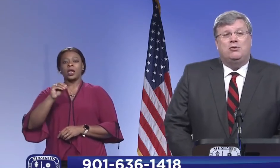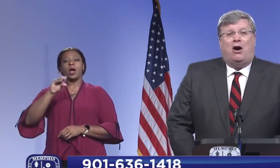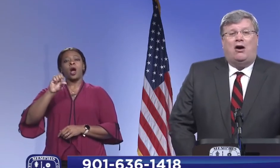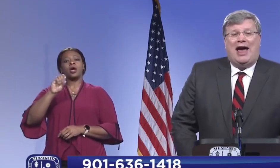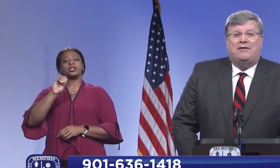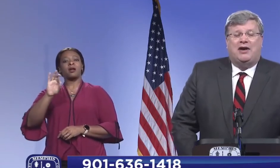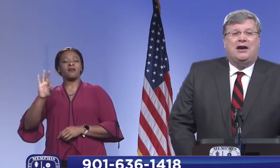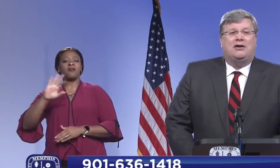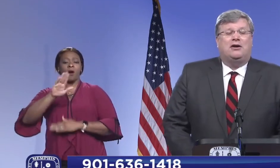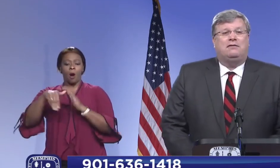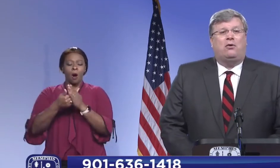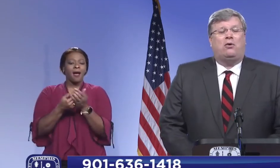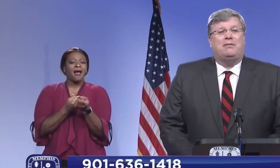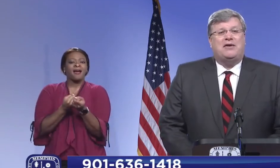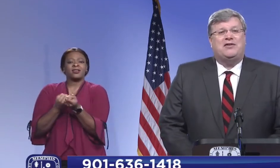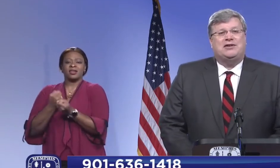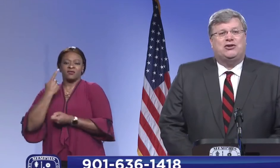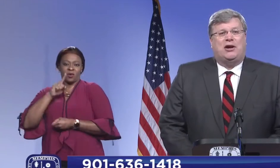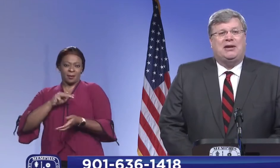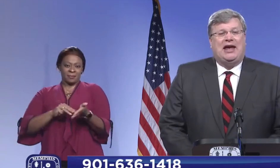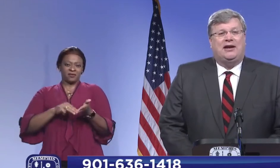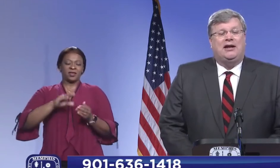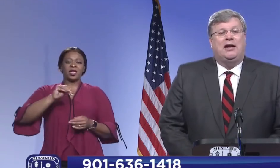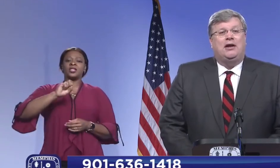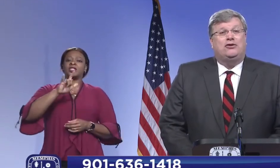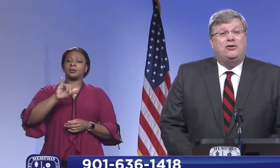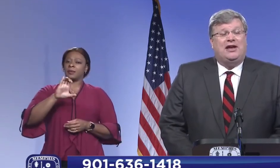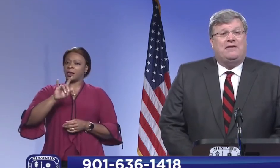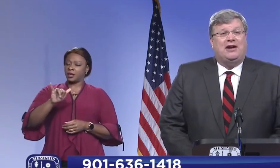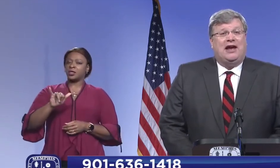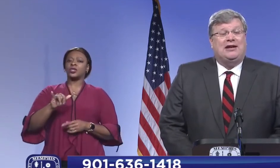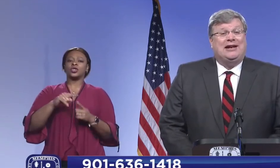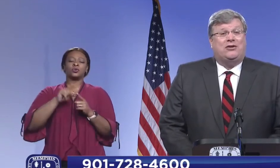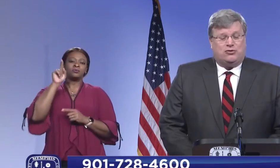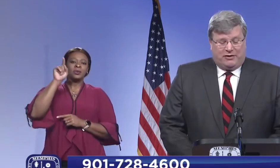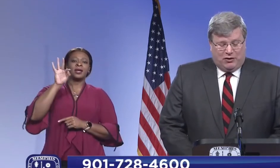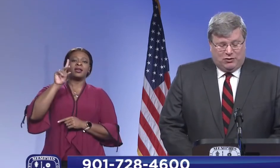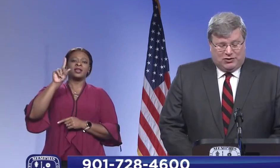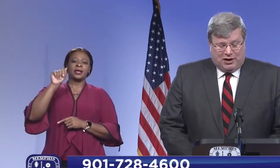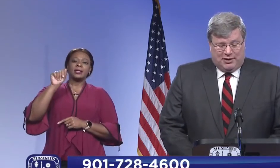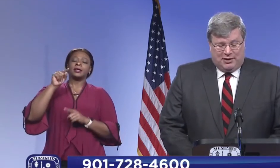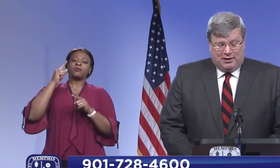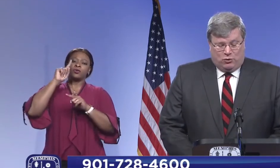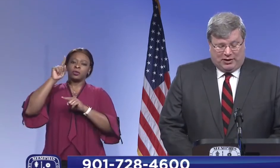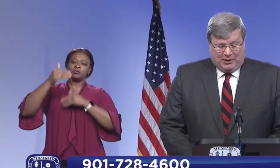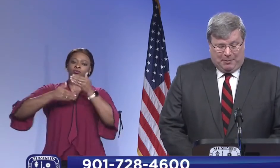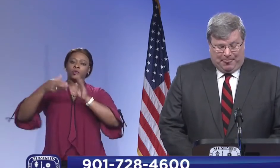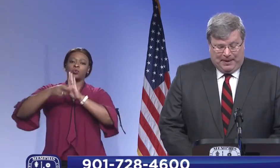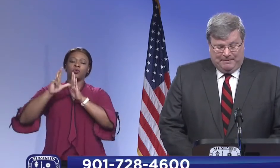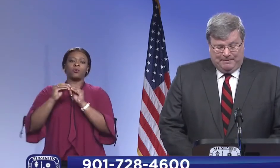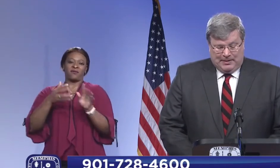who all advocated for Memphis and Shelby County to the FDA to get those reviews done